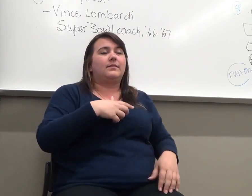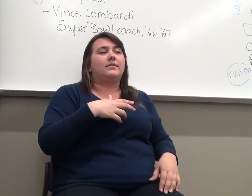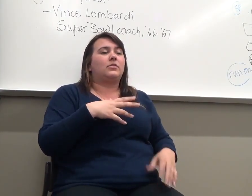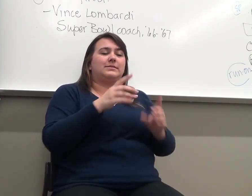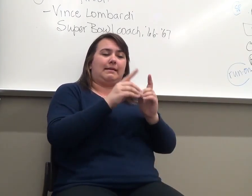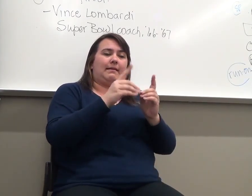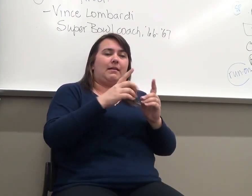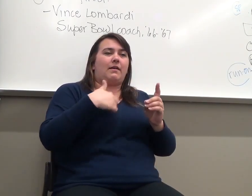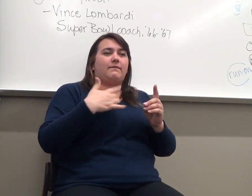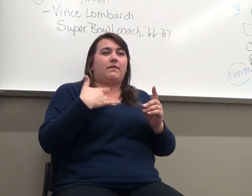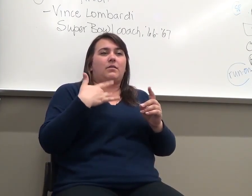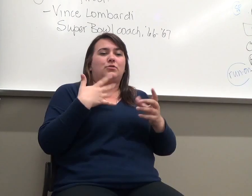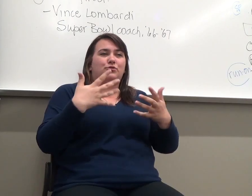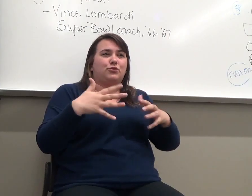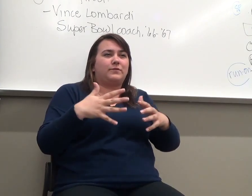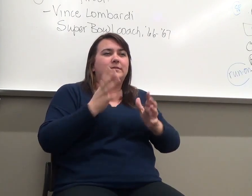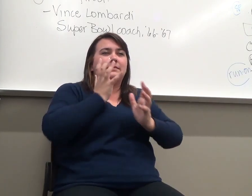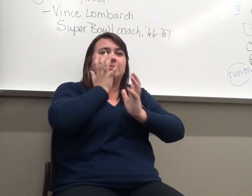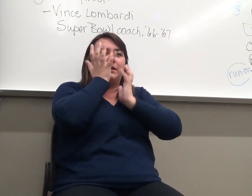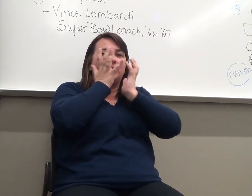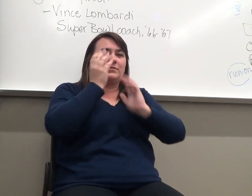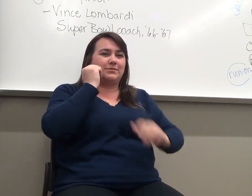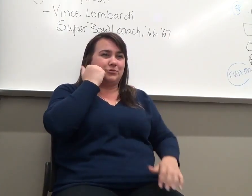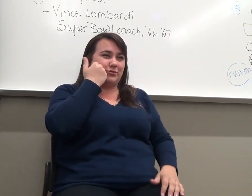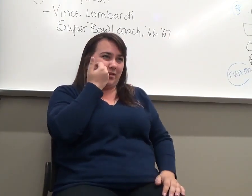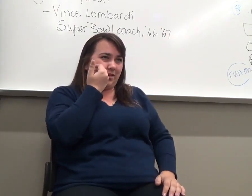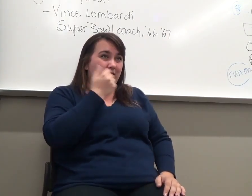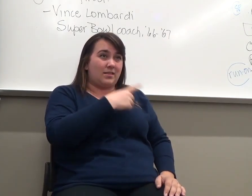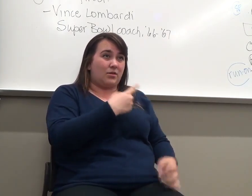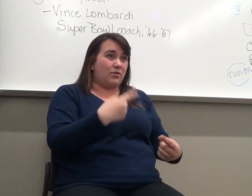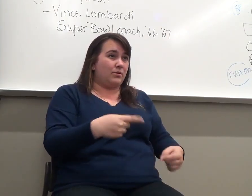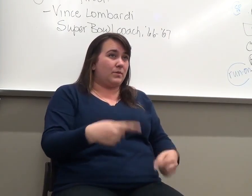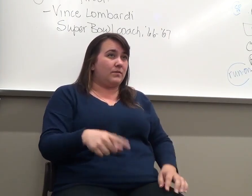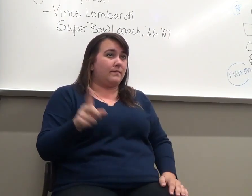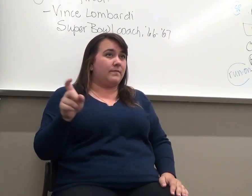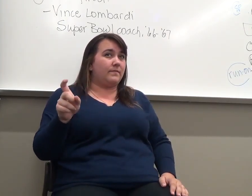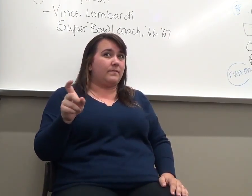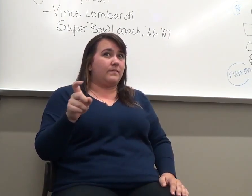shy. Is that argumentative?